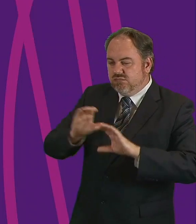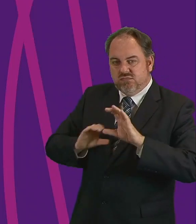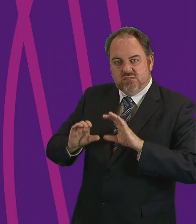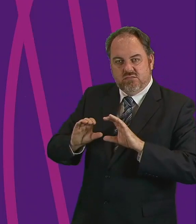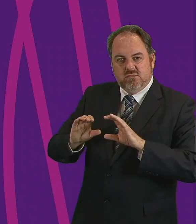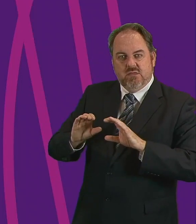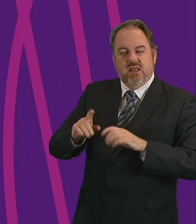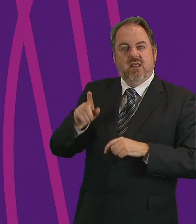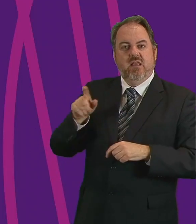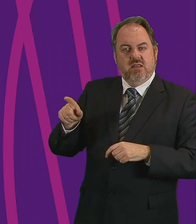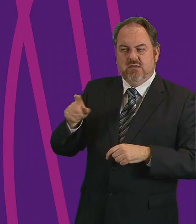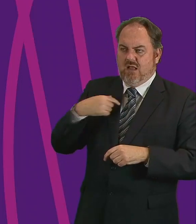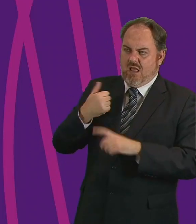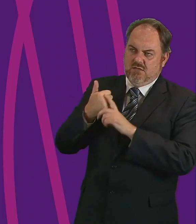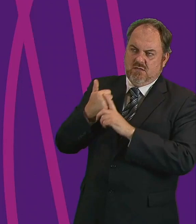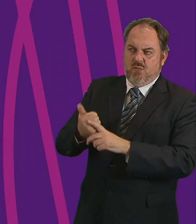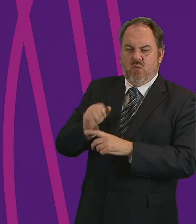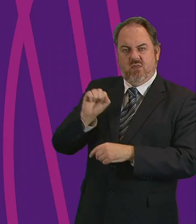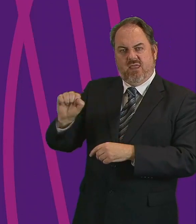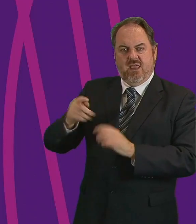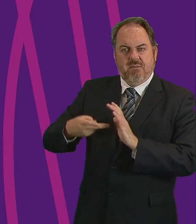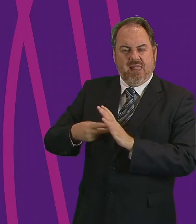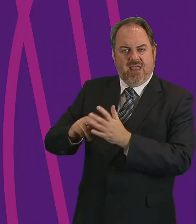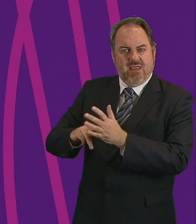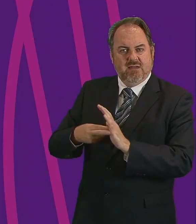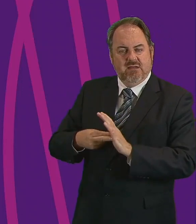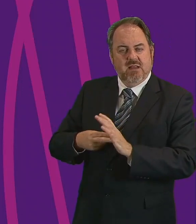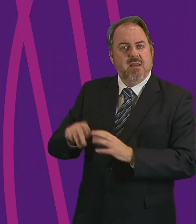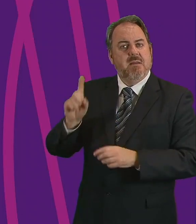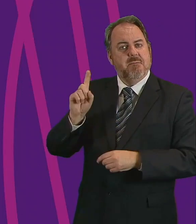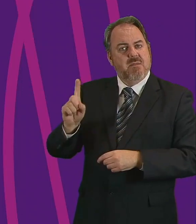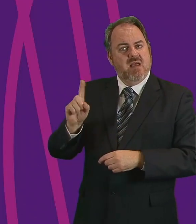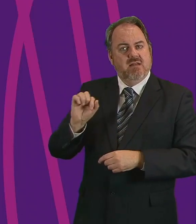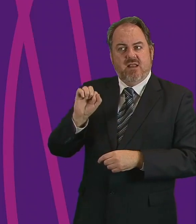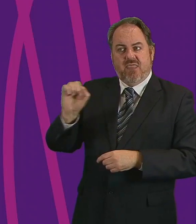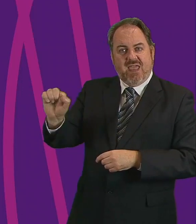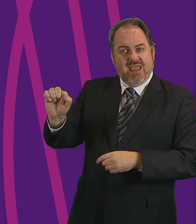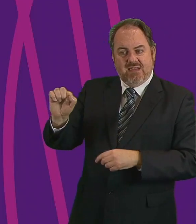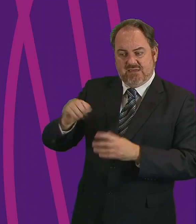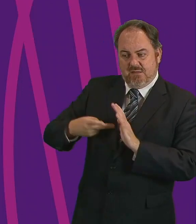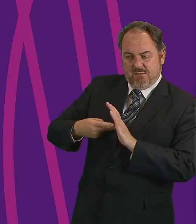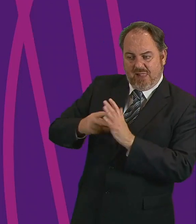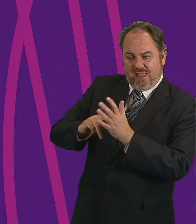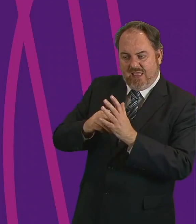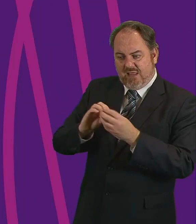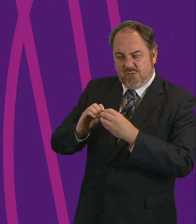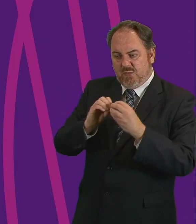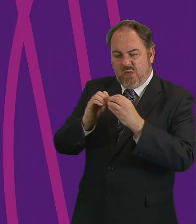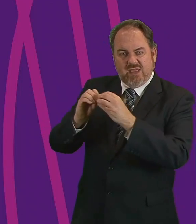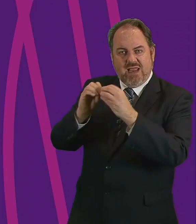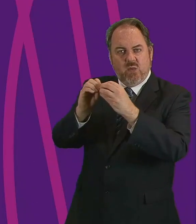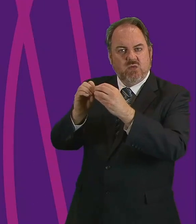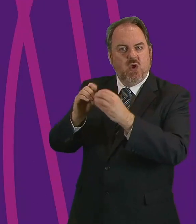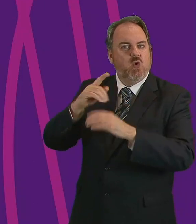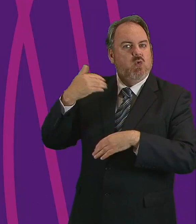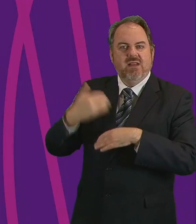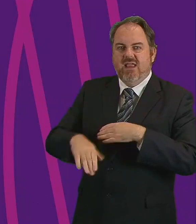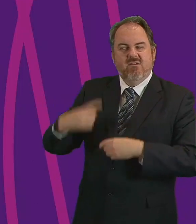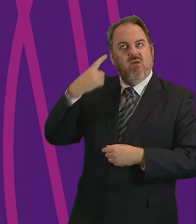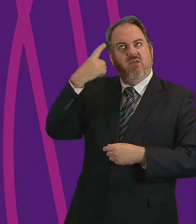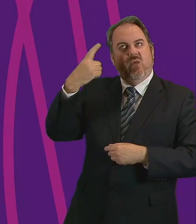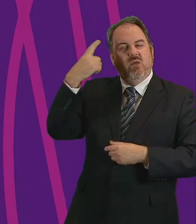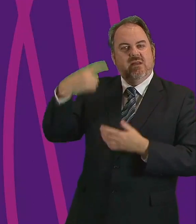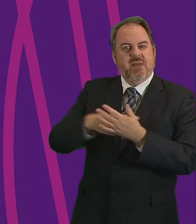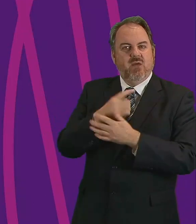stand by that." He continued, "What the modelling did not accommodate at all because, of course, it could not have done was